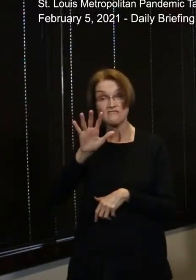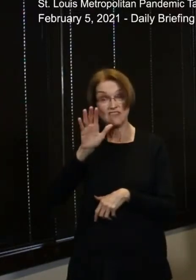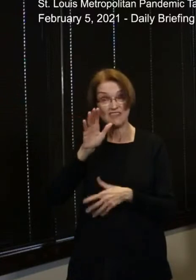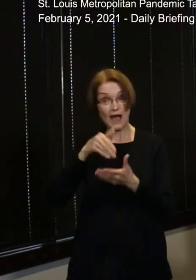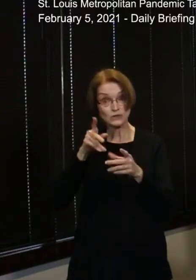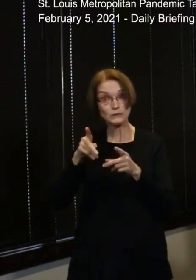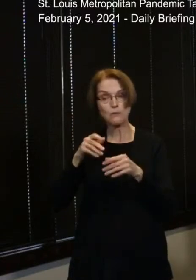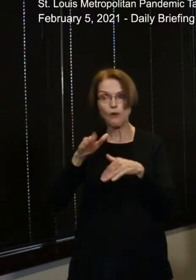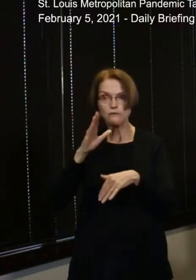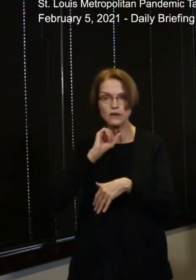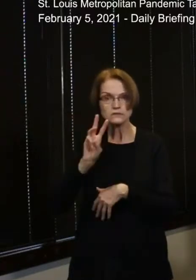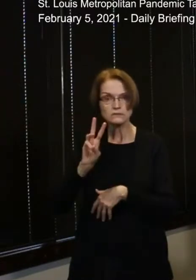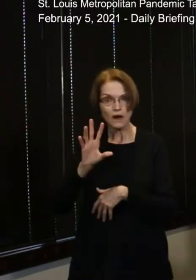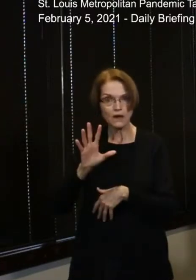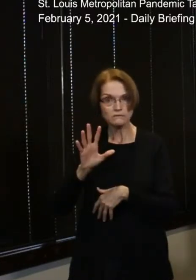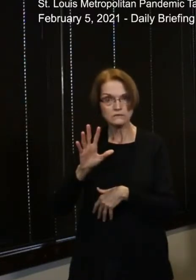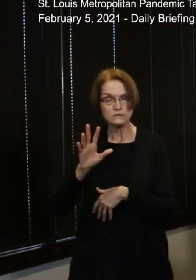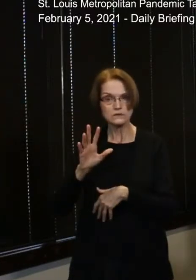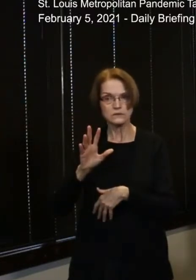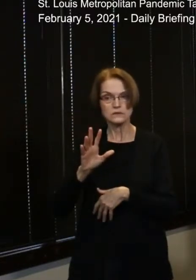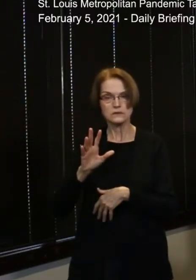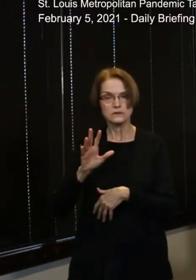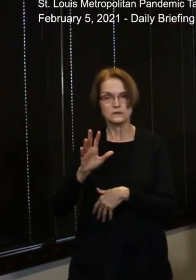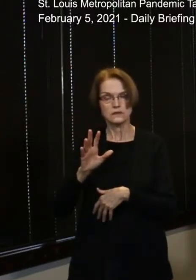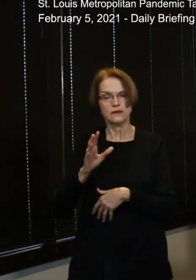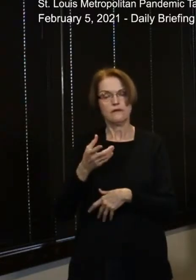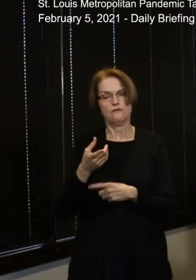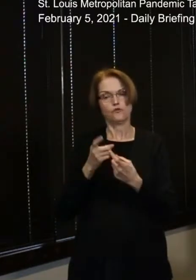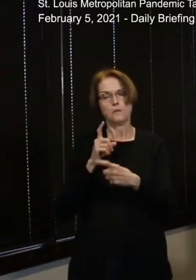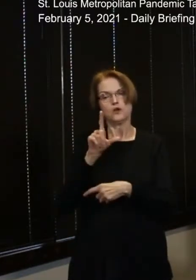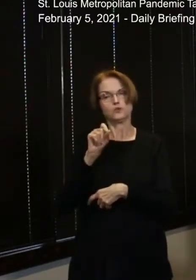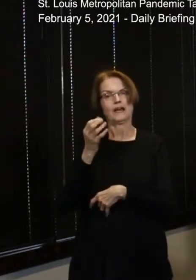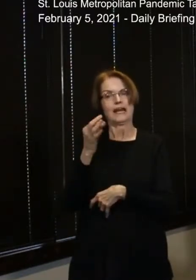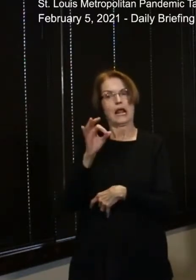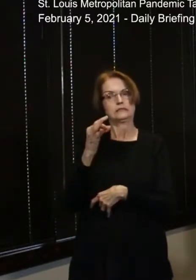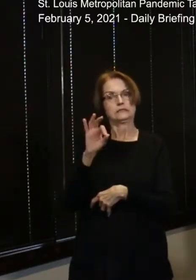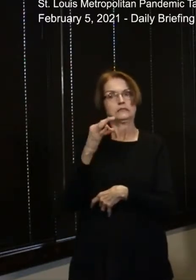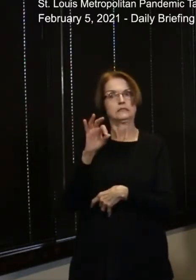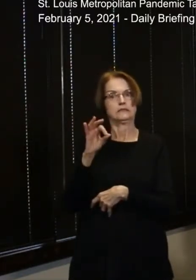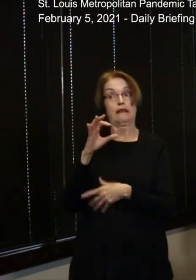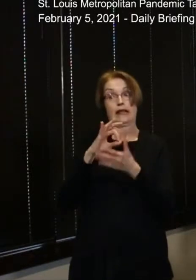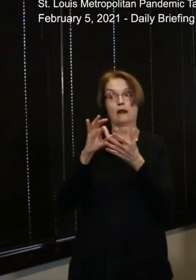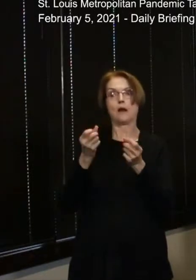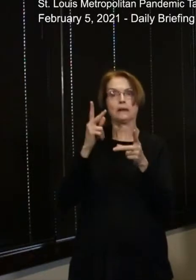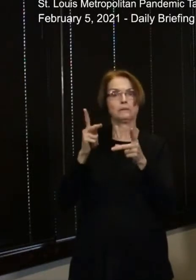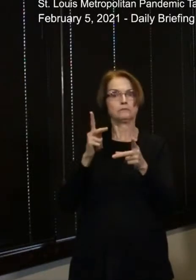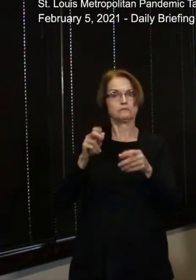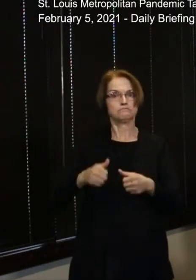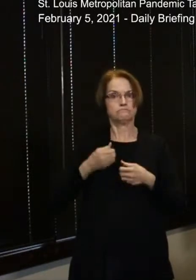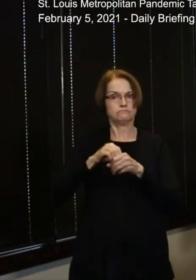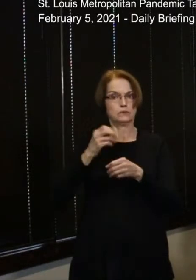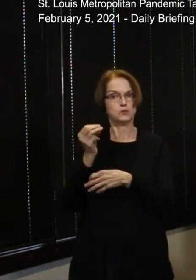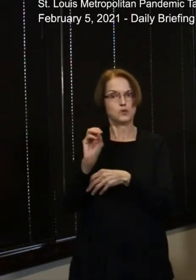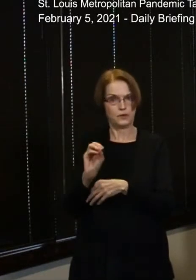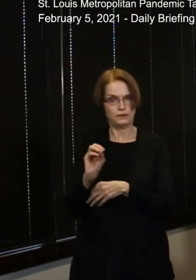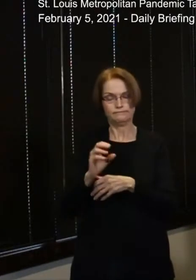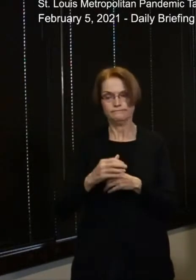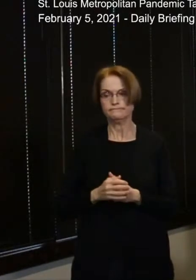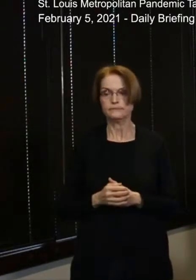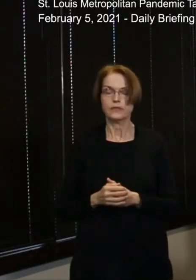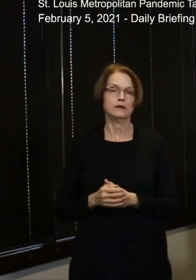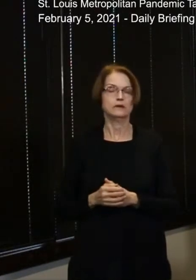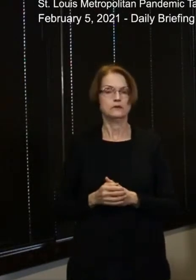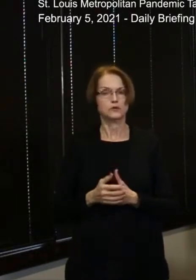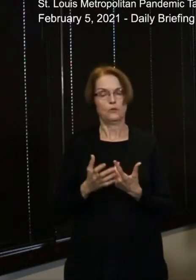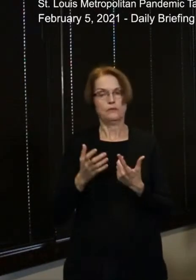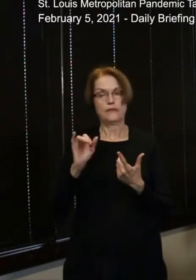385,000 people. And that's from the 2019 census data. So this is just to give